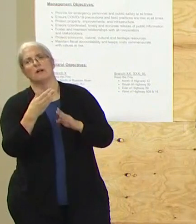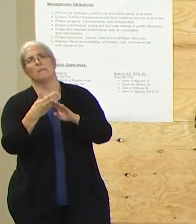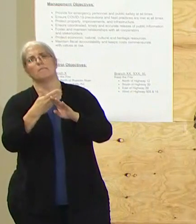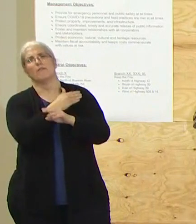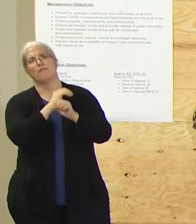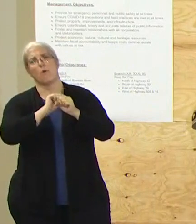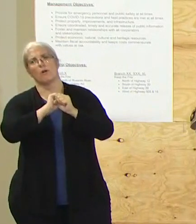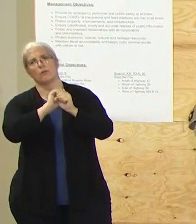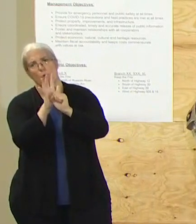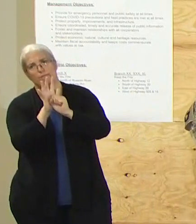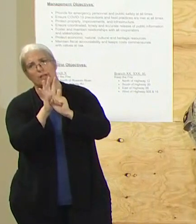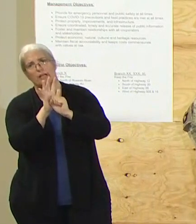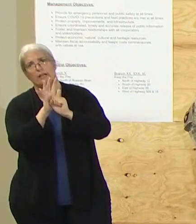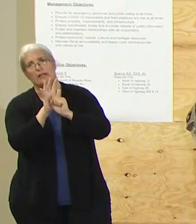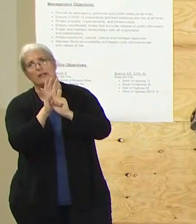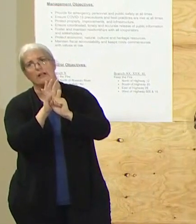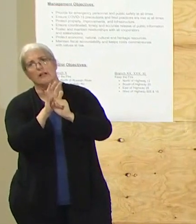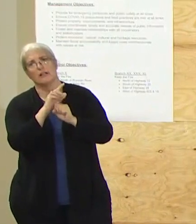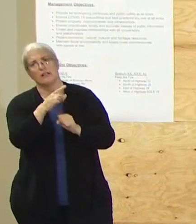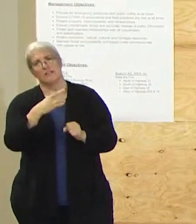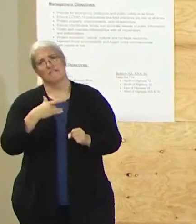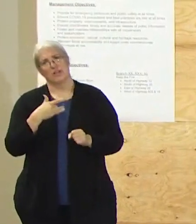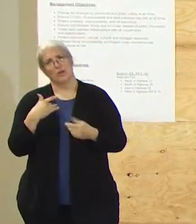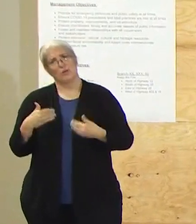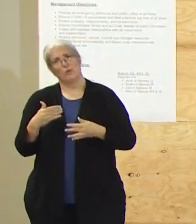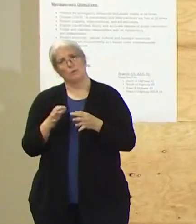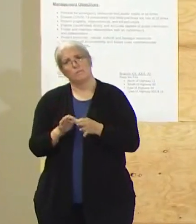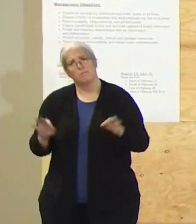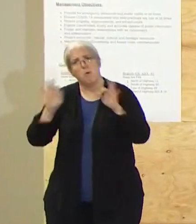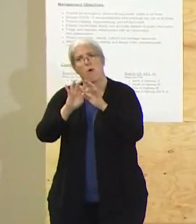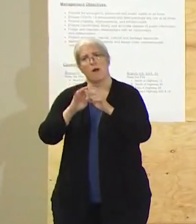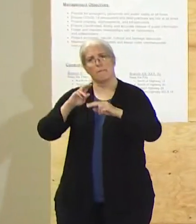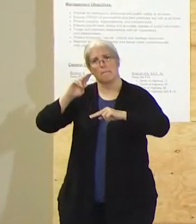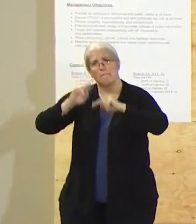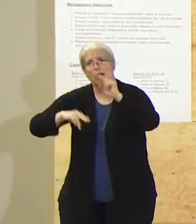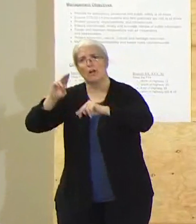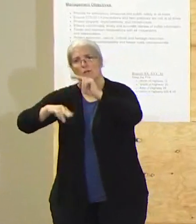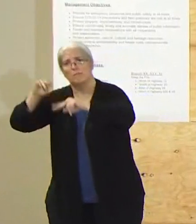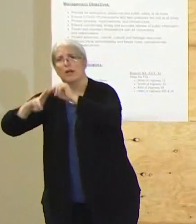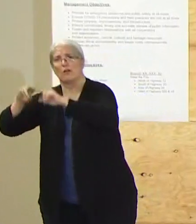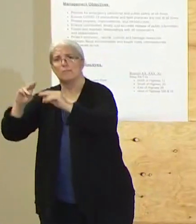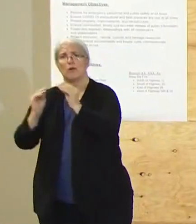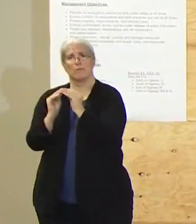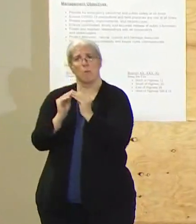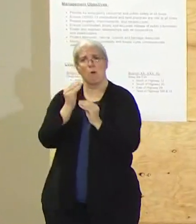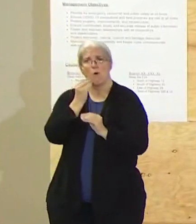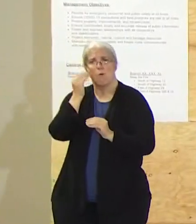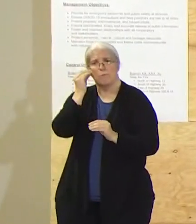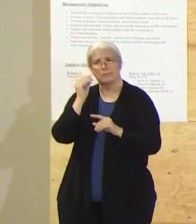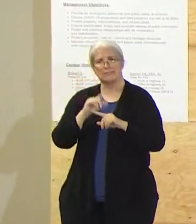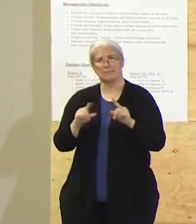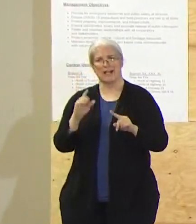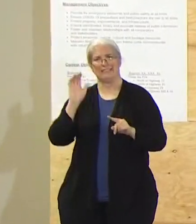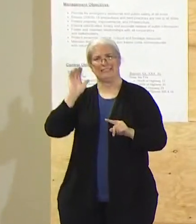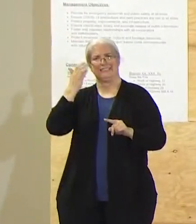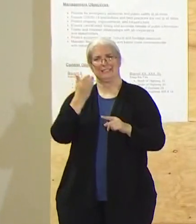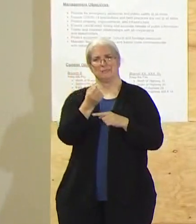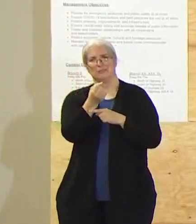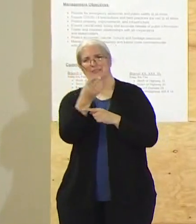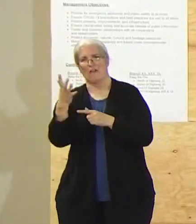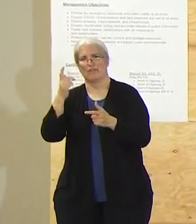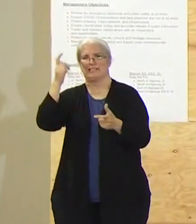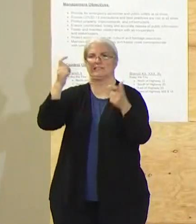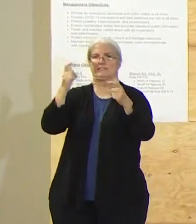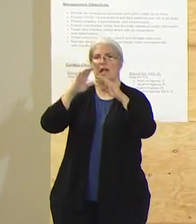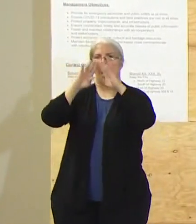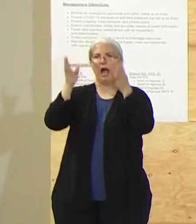would be at the top of your agenda this year, yet several high-profile housing bills have died in recent weeks. Has the pandemic made tackling